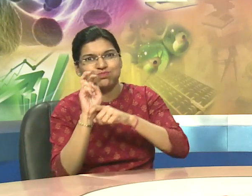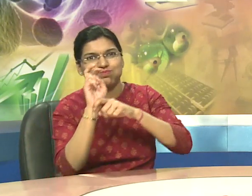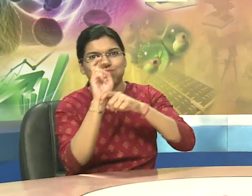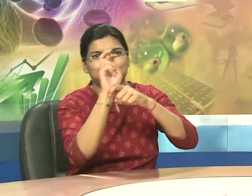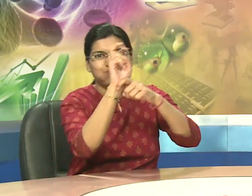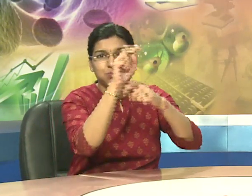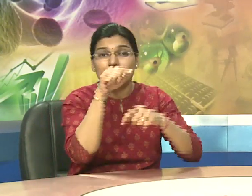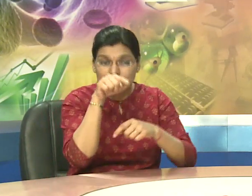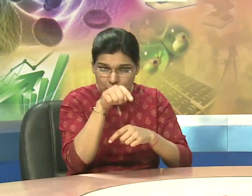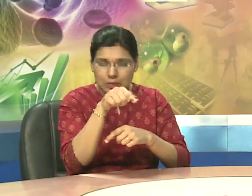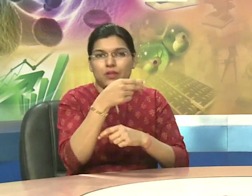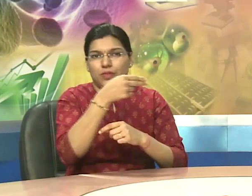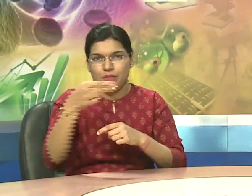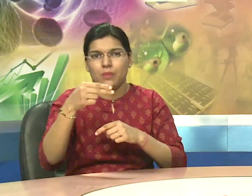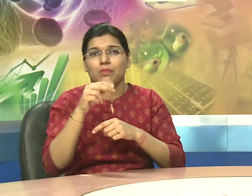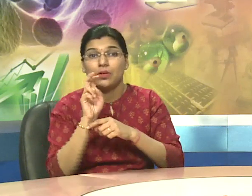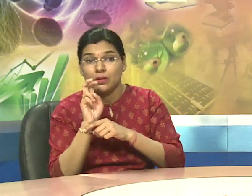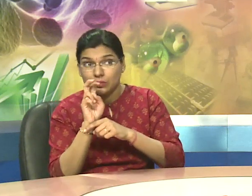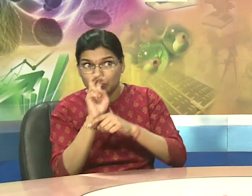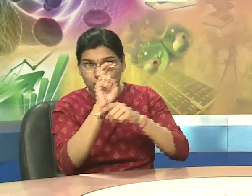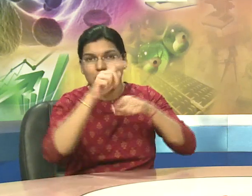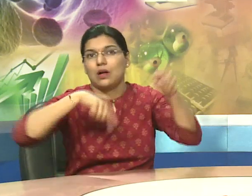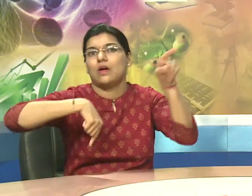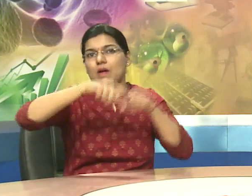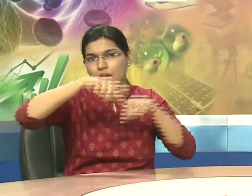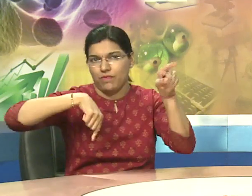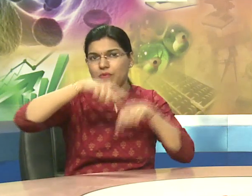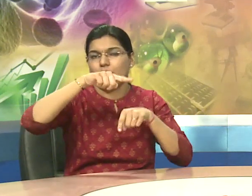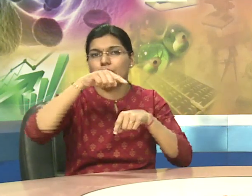In less time, we can reach there by ropeway transport.